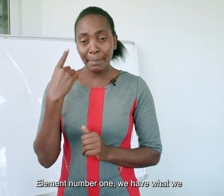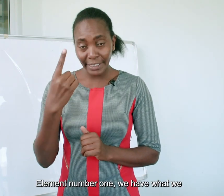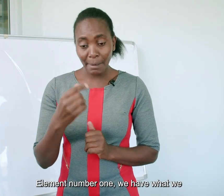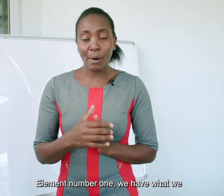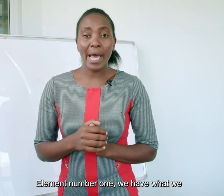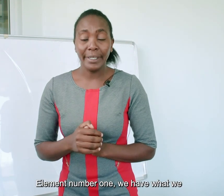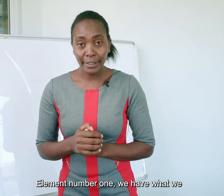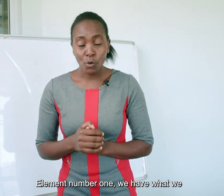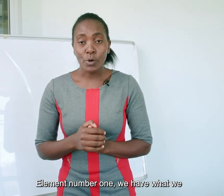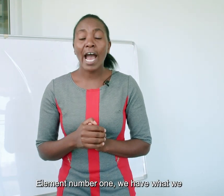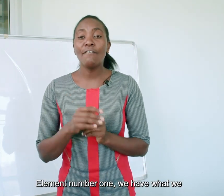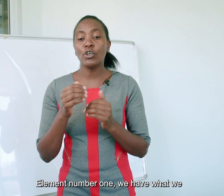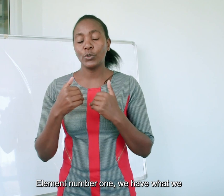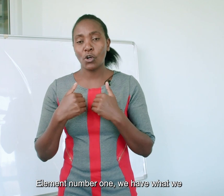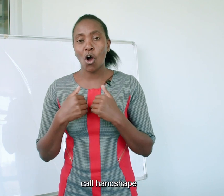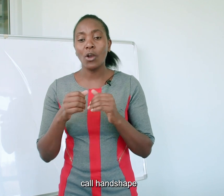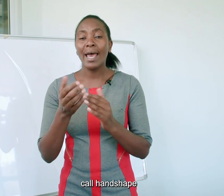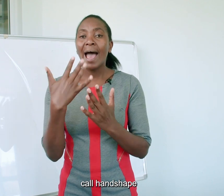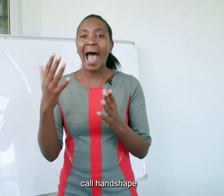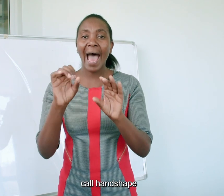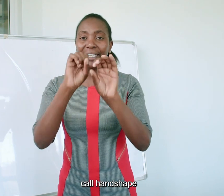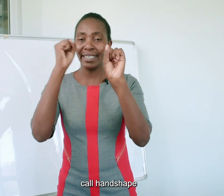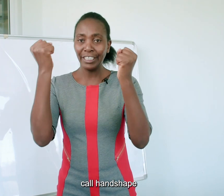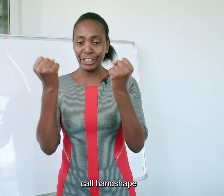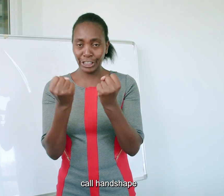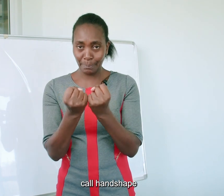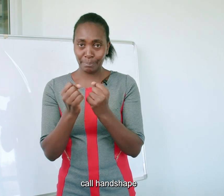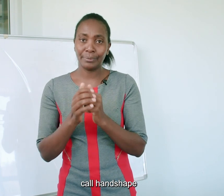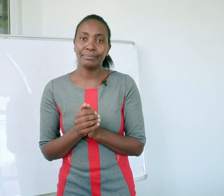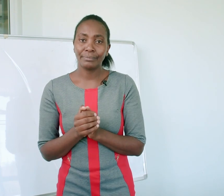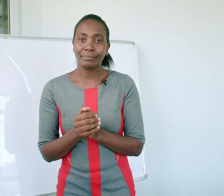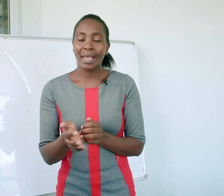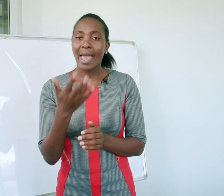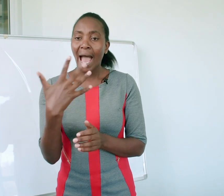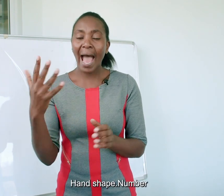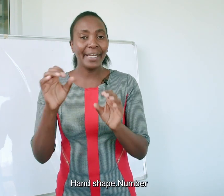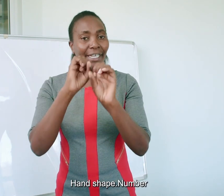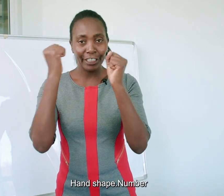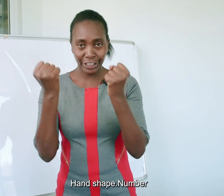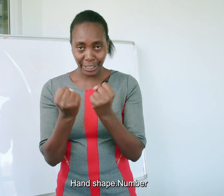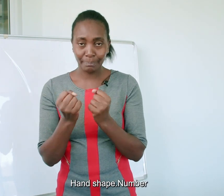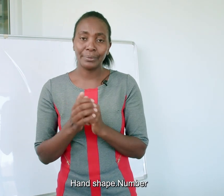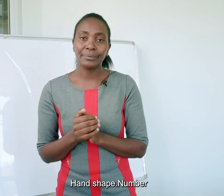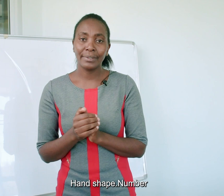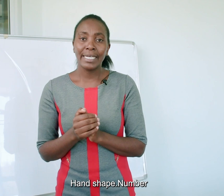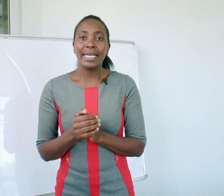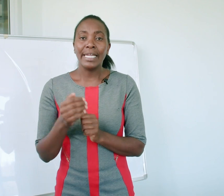Element number one, we have what we call hand shape. Hand shape.